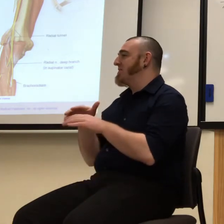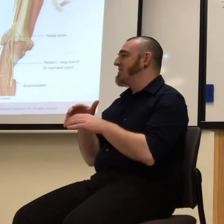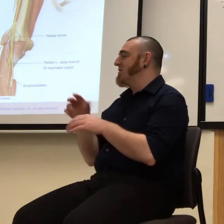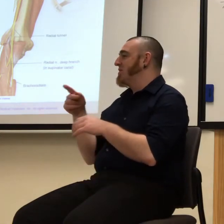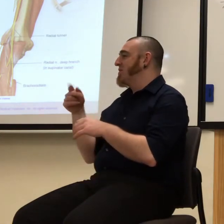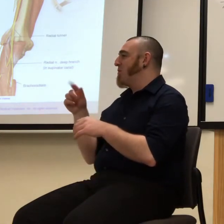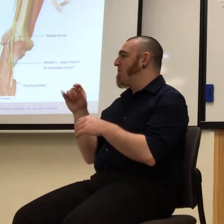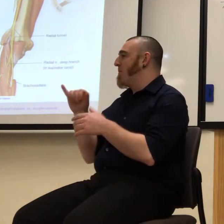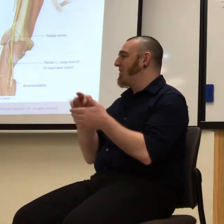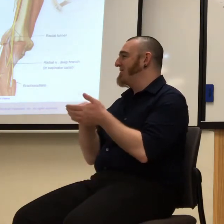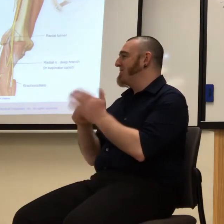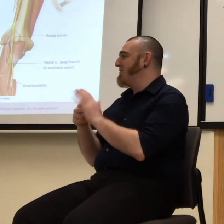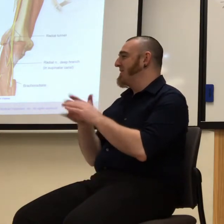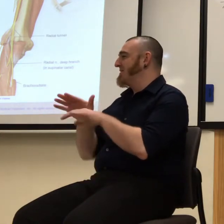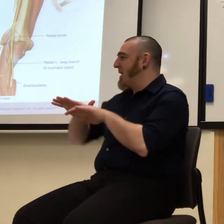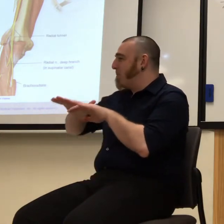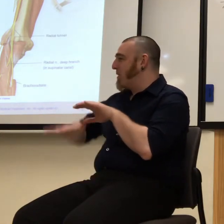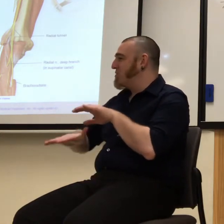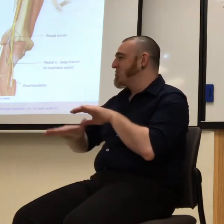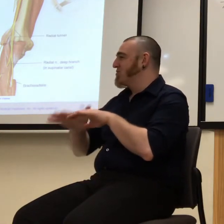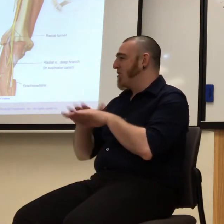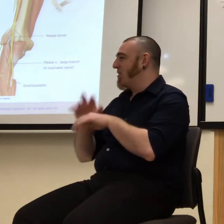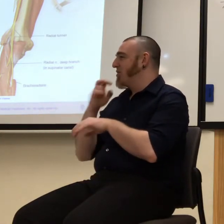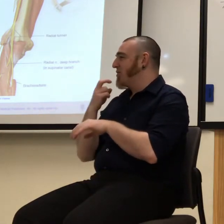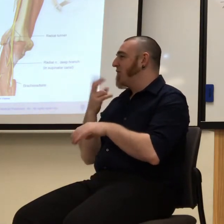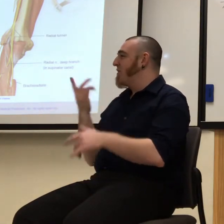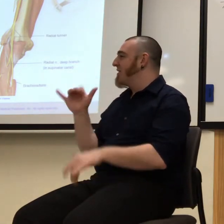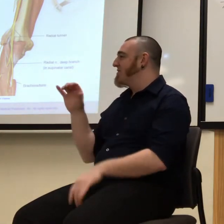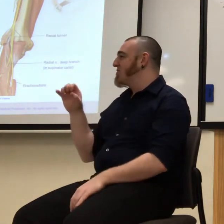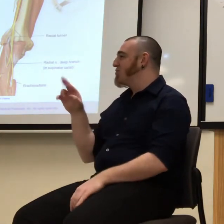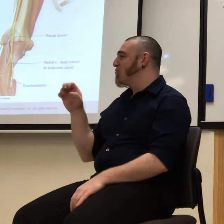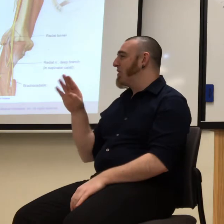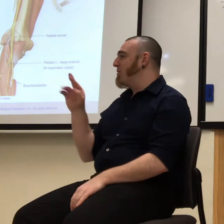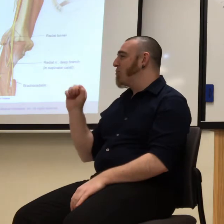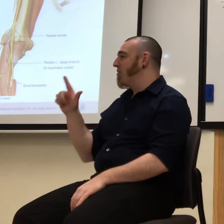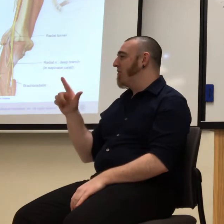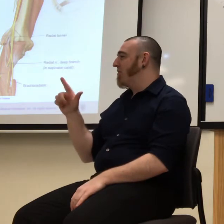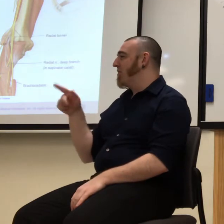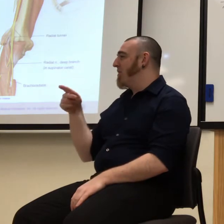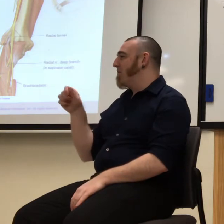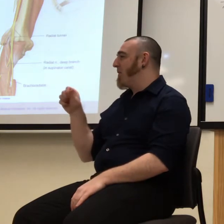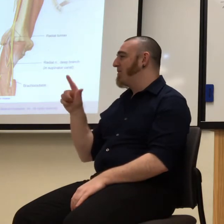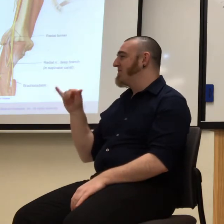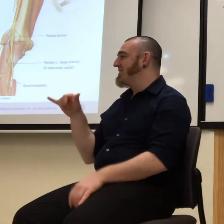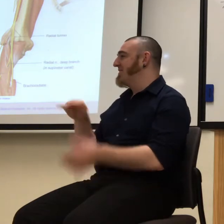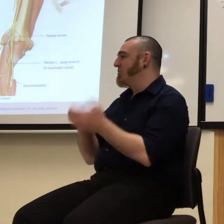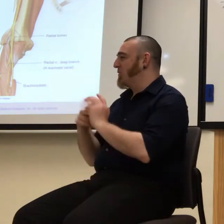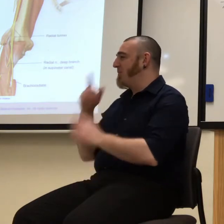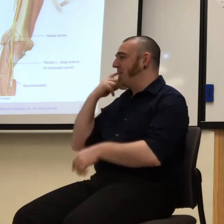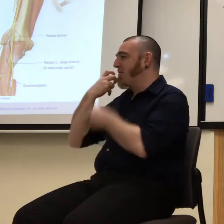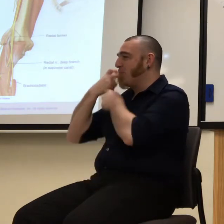Sometimes people call it Saturday night palsy because typically a lot of people drink on Saturday night.